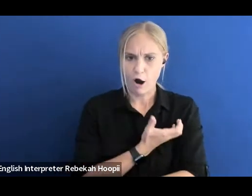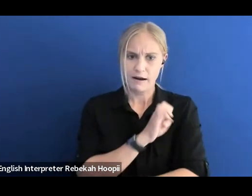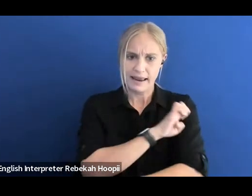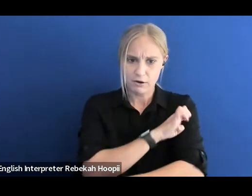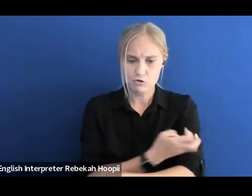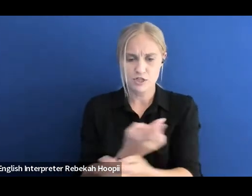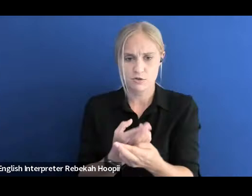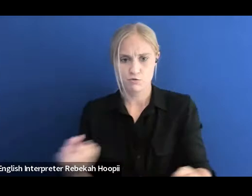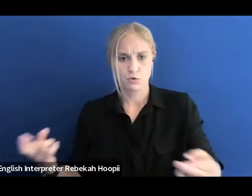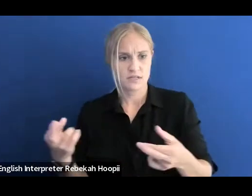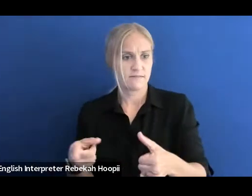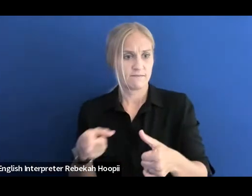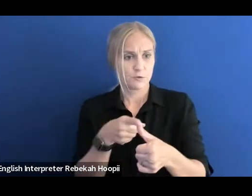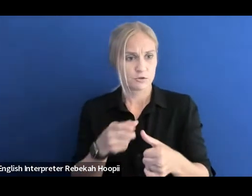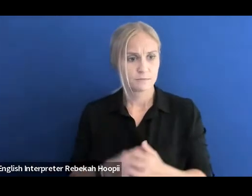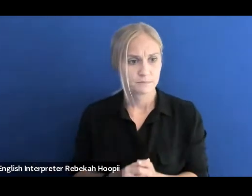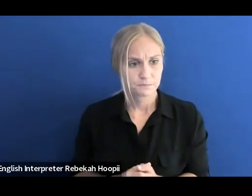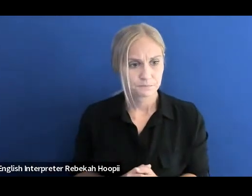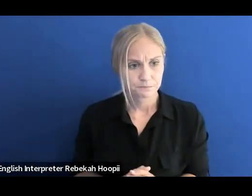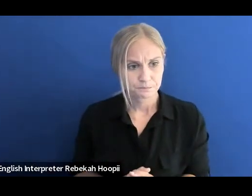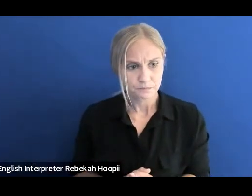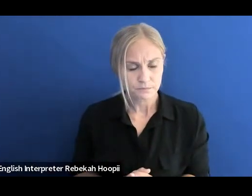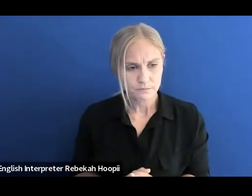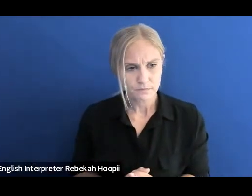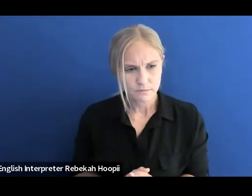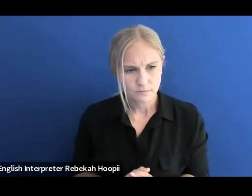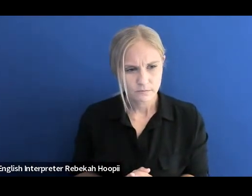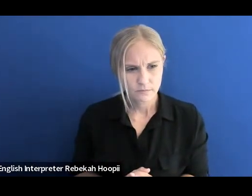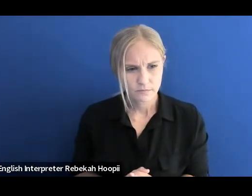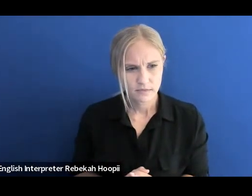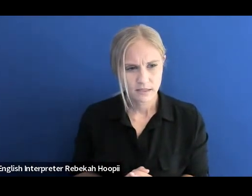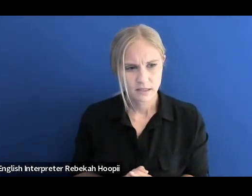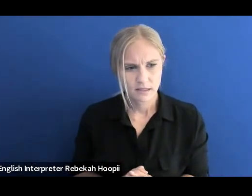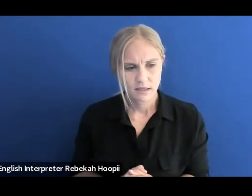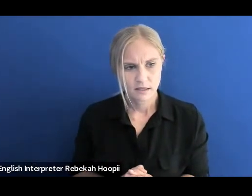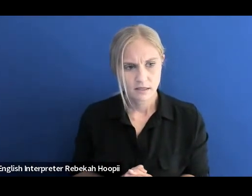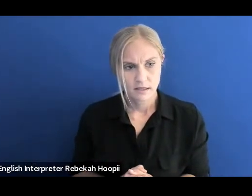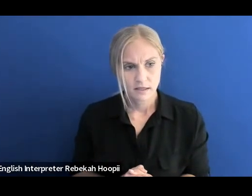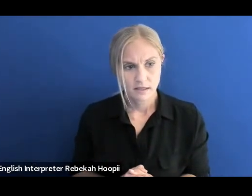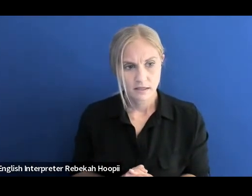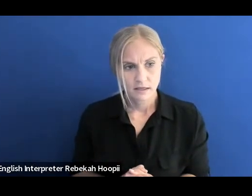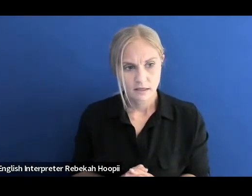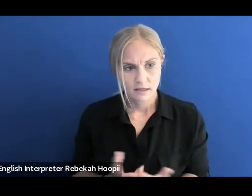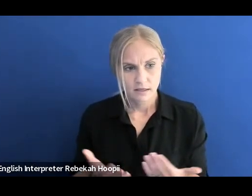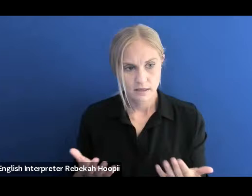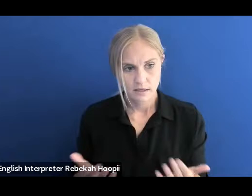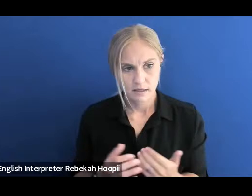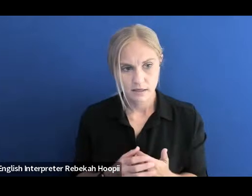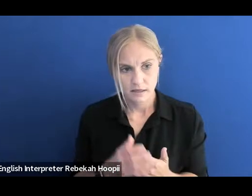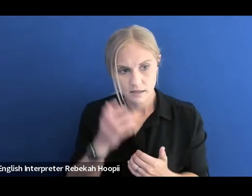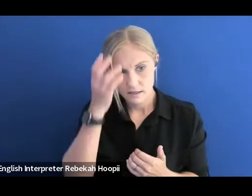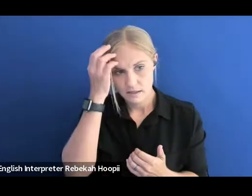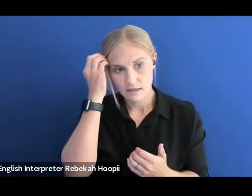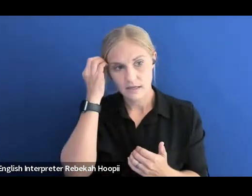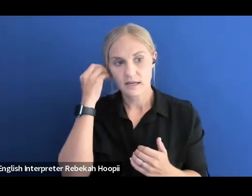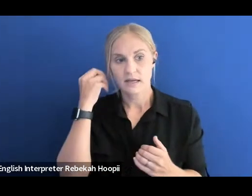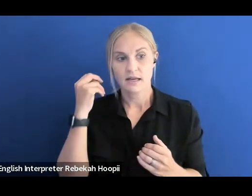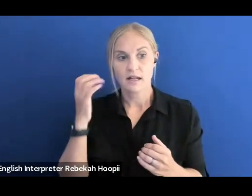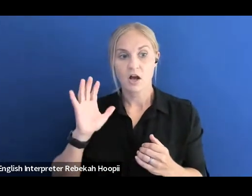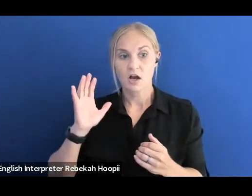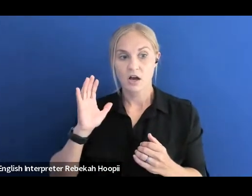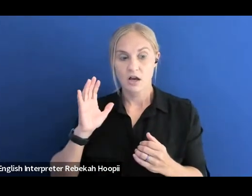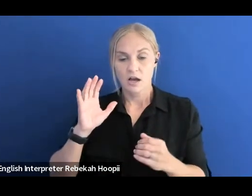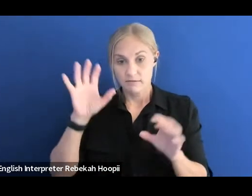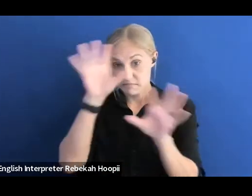me. So this current putting of war in this, even the president admitting that we were going to be facing